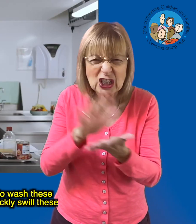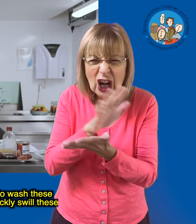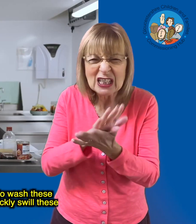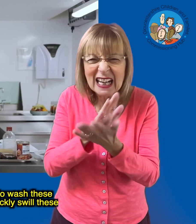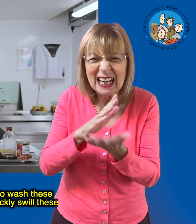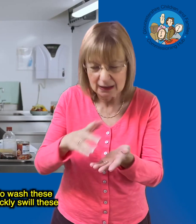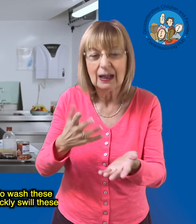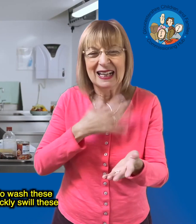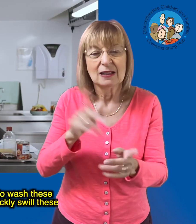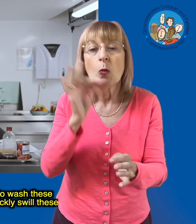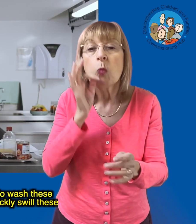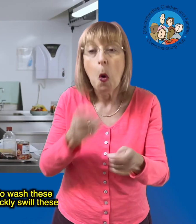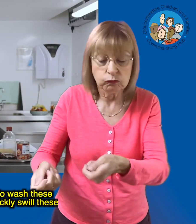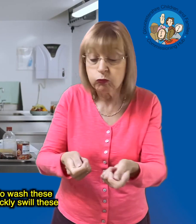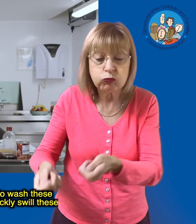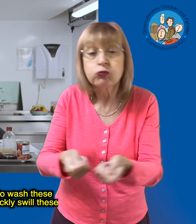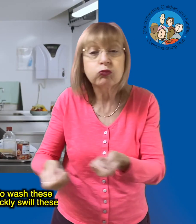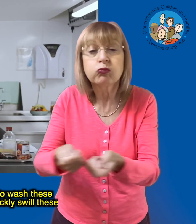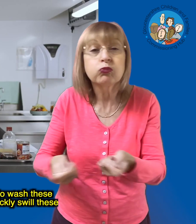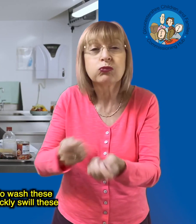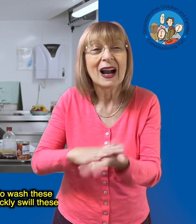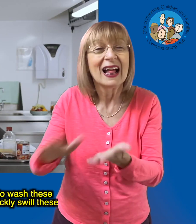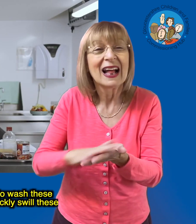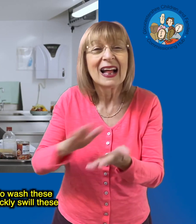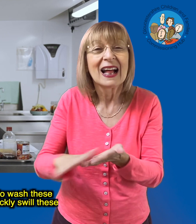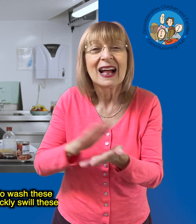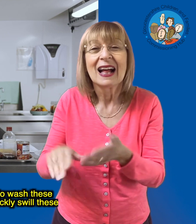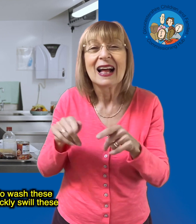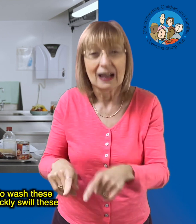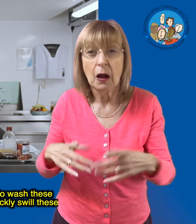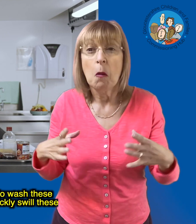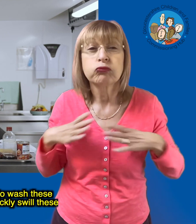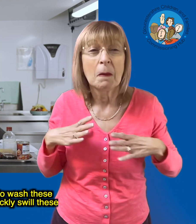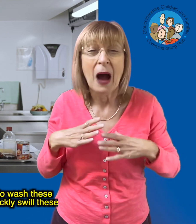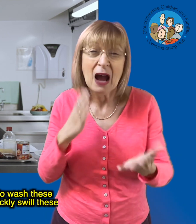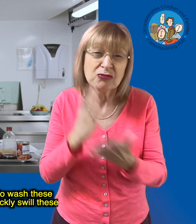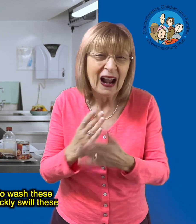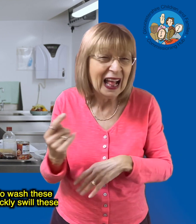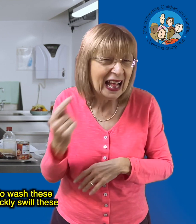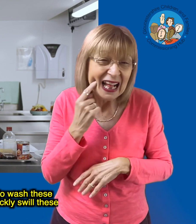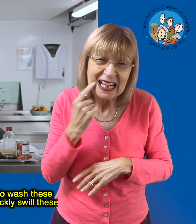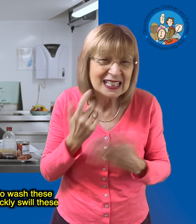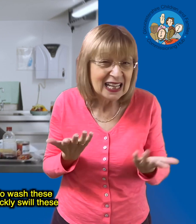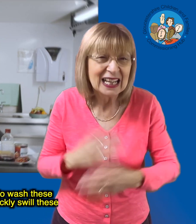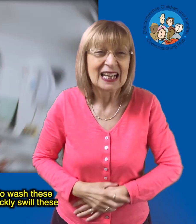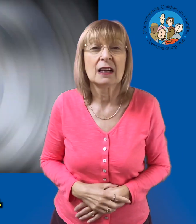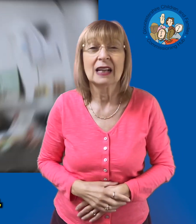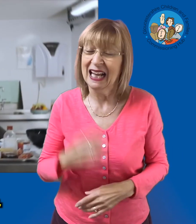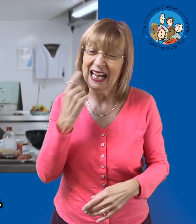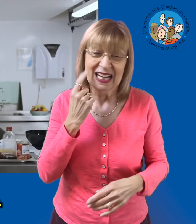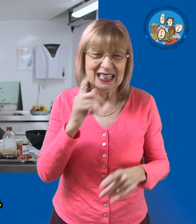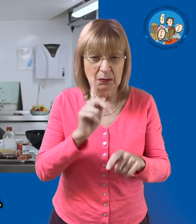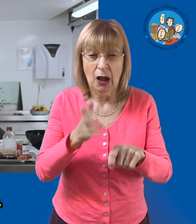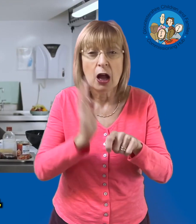prepare. We're going to wash these off because there's a little bit of dirt, so I'm just going to quickly swill these.